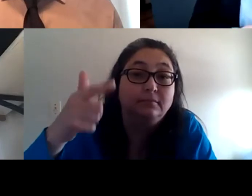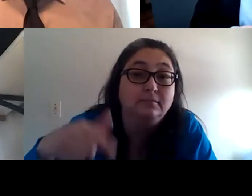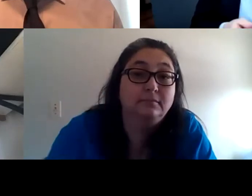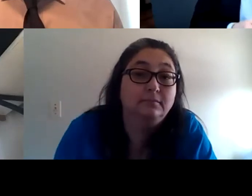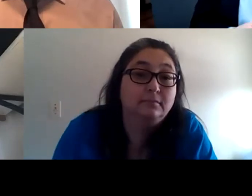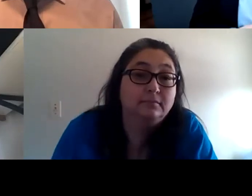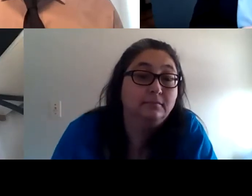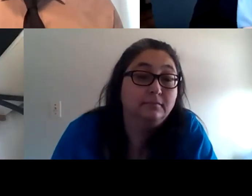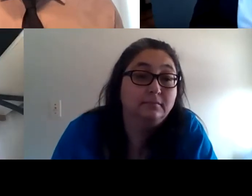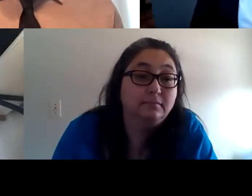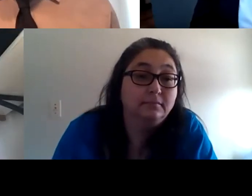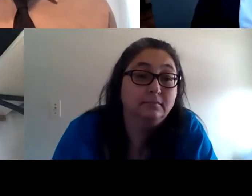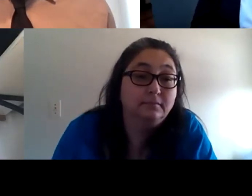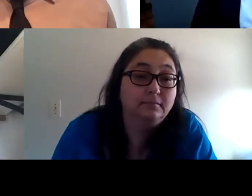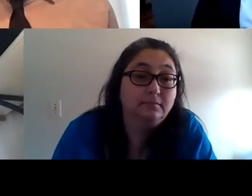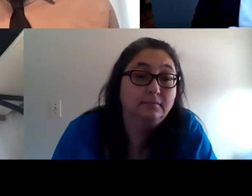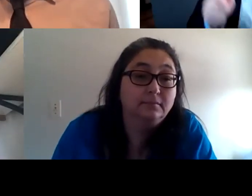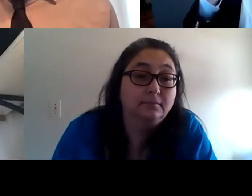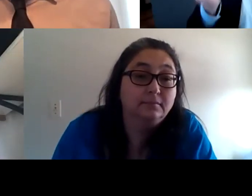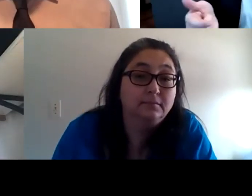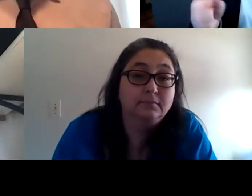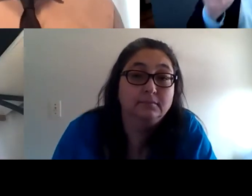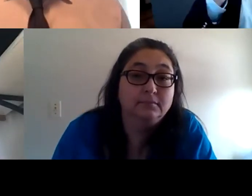And Jeannie says, I second that.